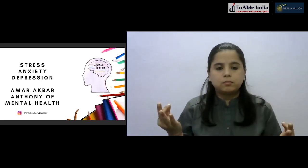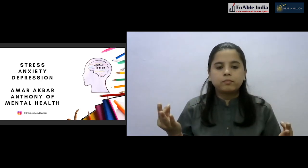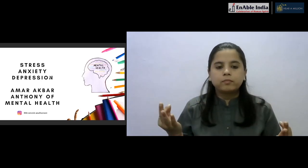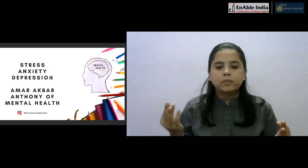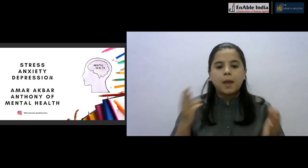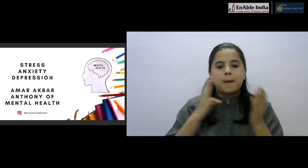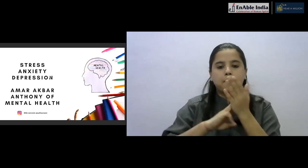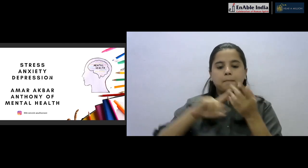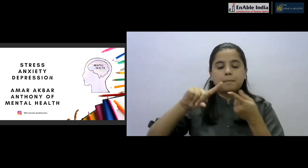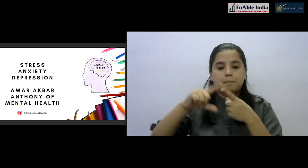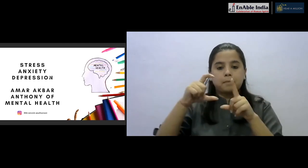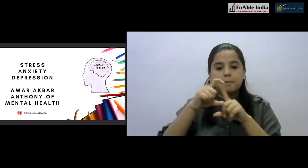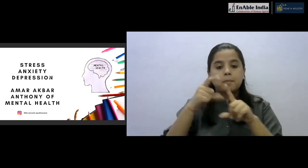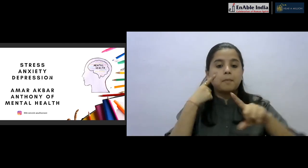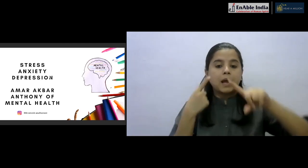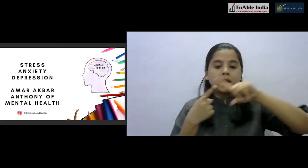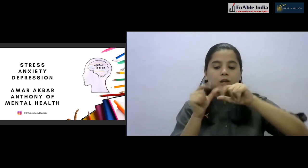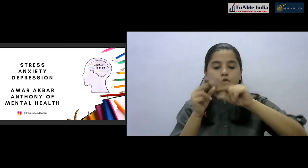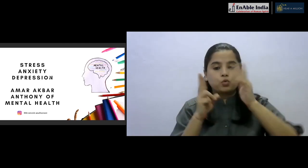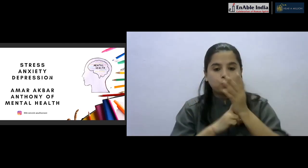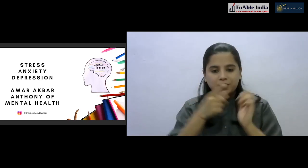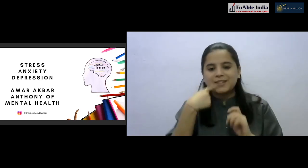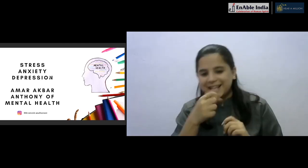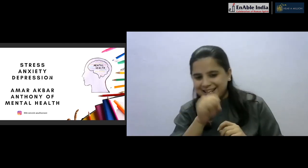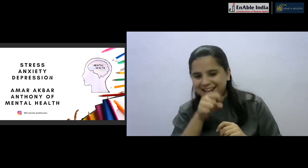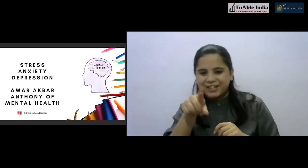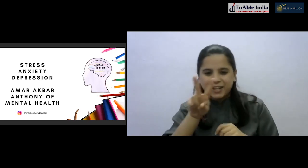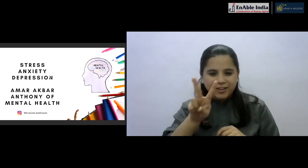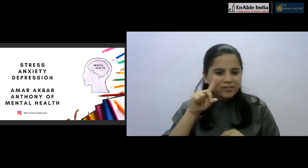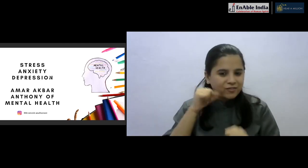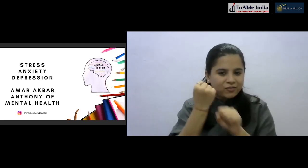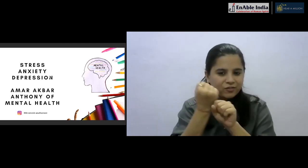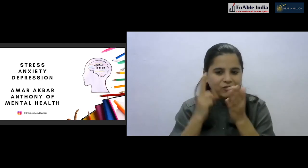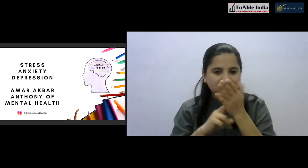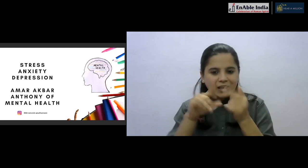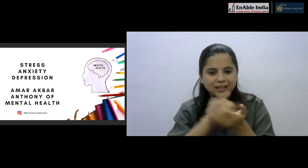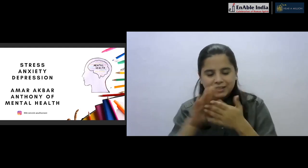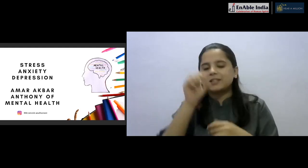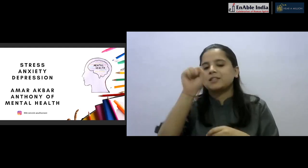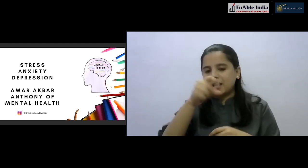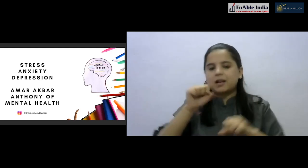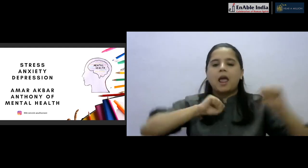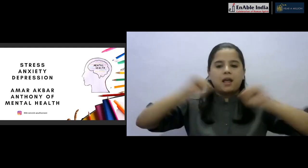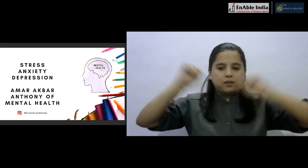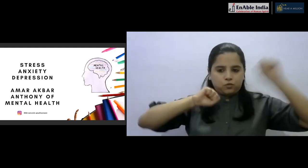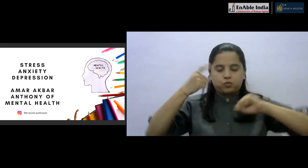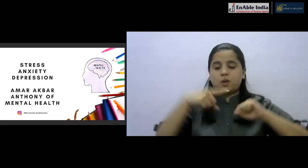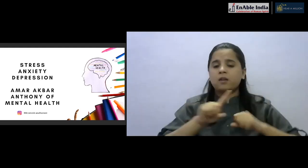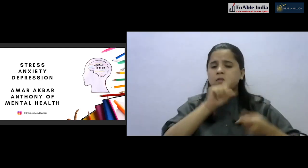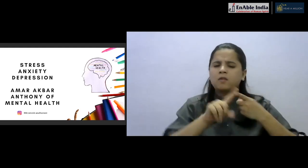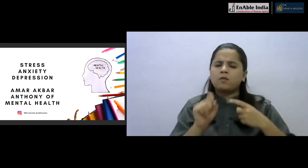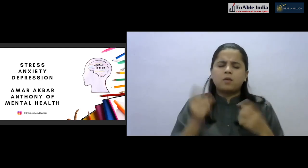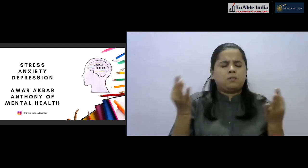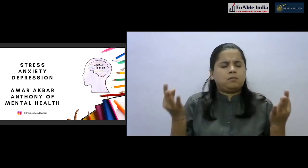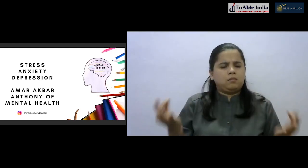Yes, Vignesh, we are coming there. Exercise is my second idea, but first and foremost thing is meditation. Have you